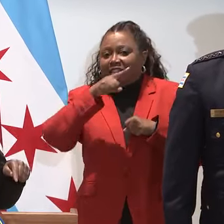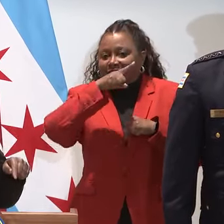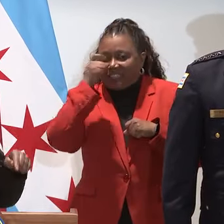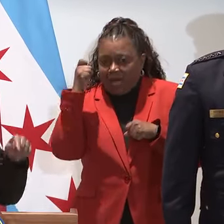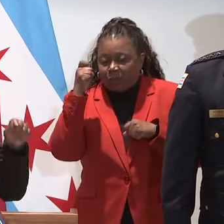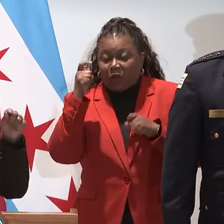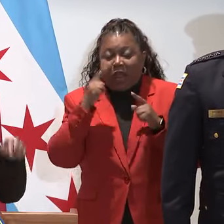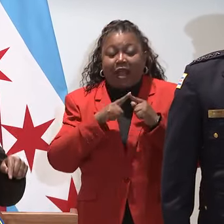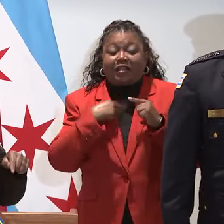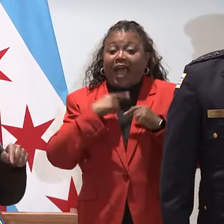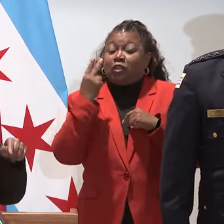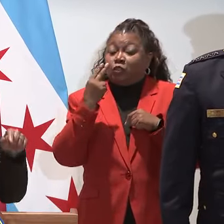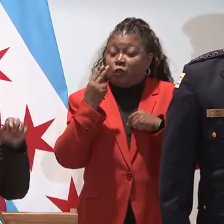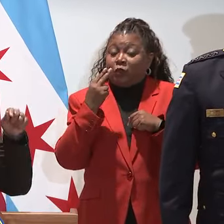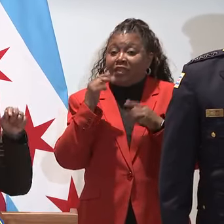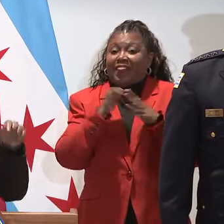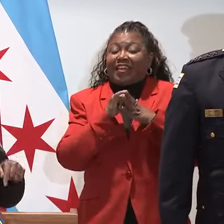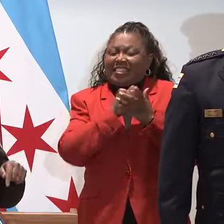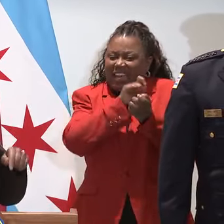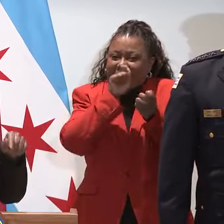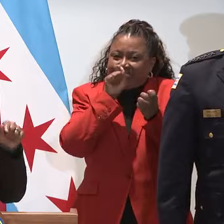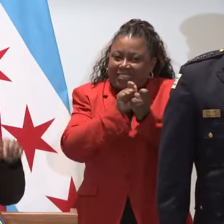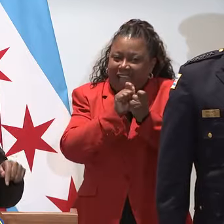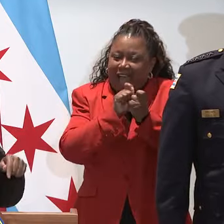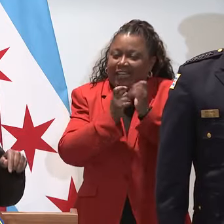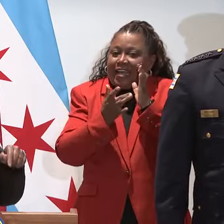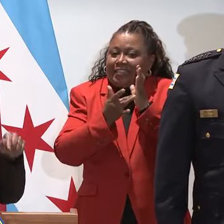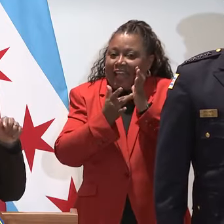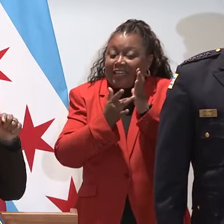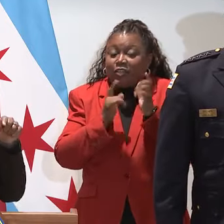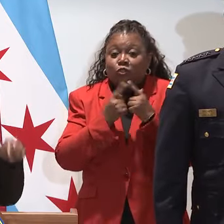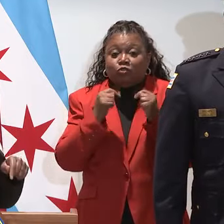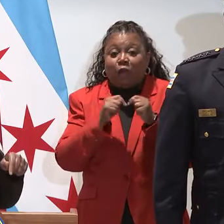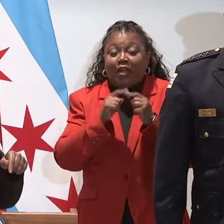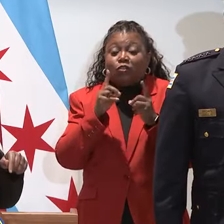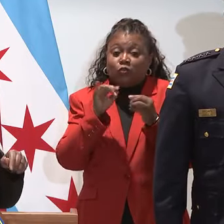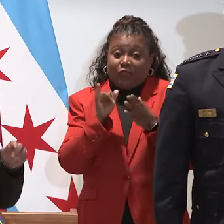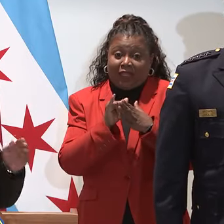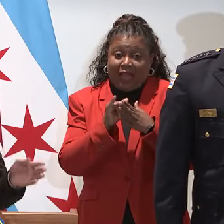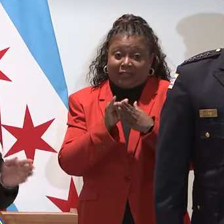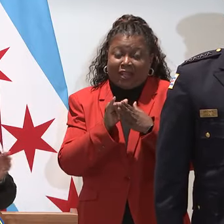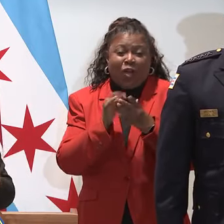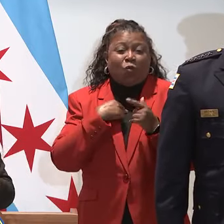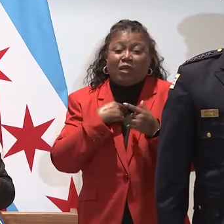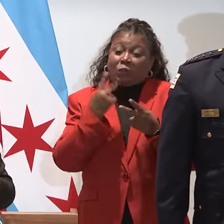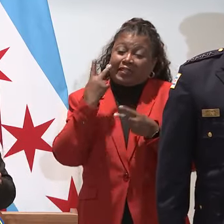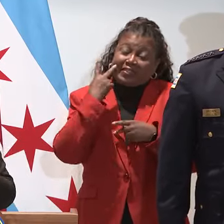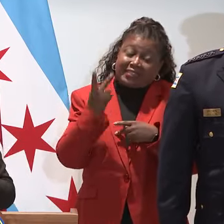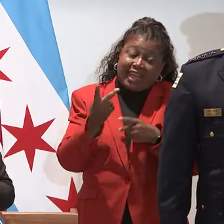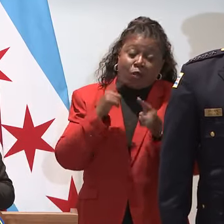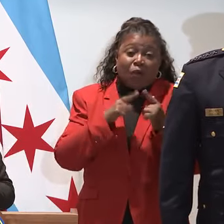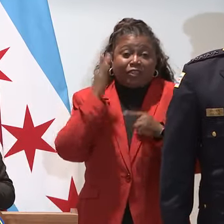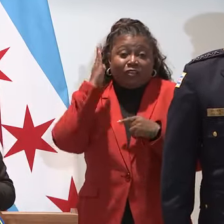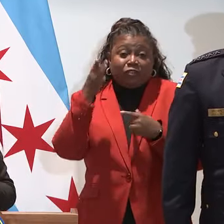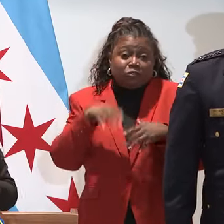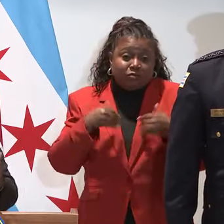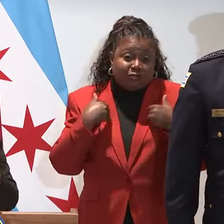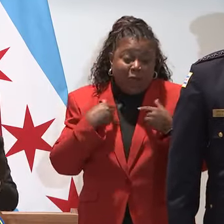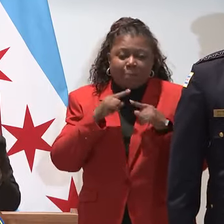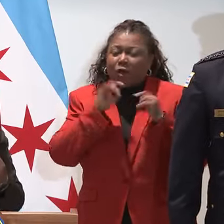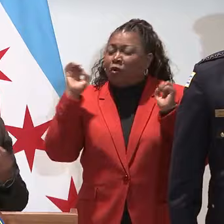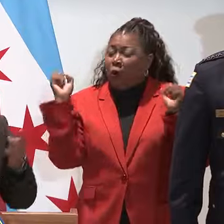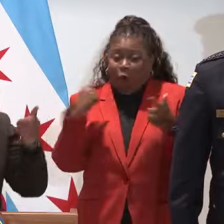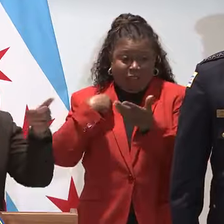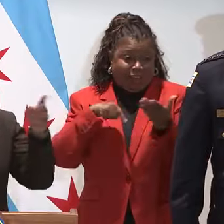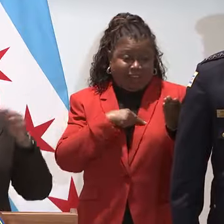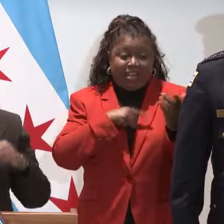summer by using these exact techniques to try to do that. We will see what the future holds. But all